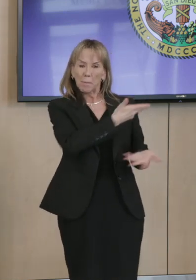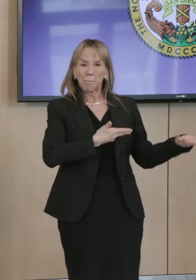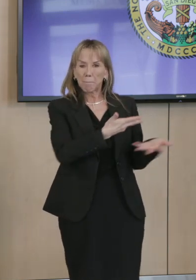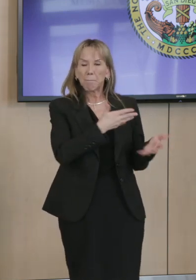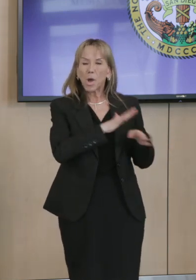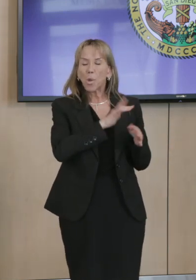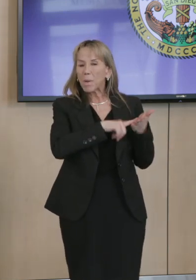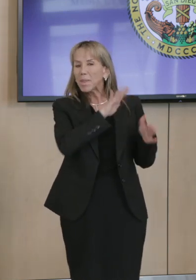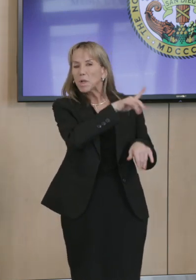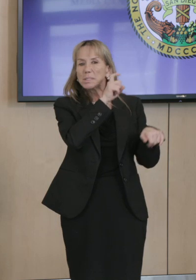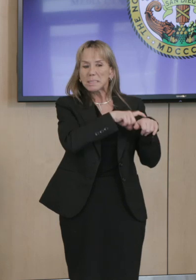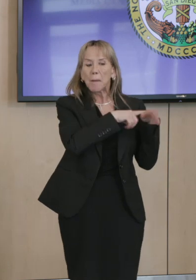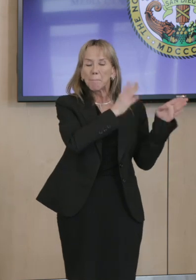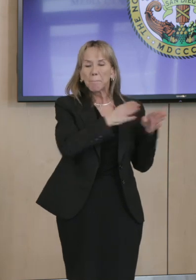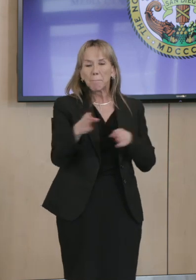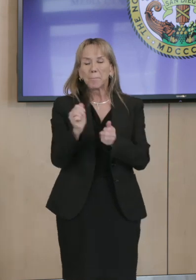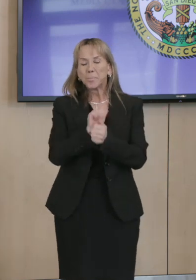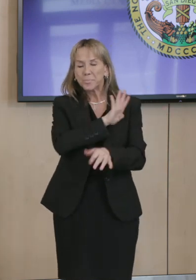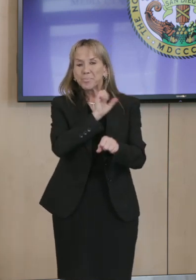of the employees of that location.